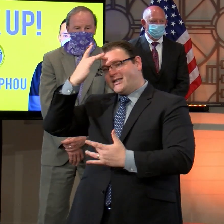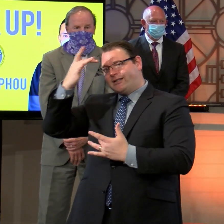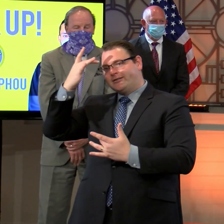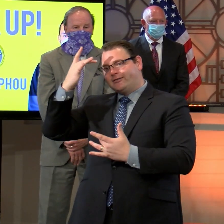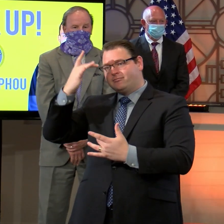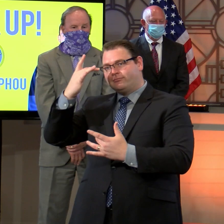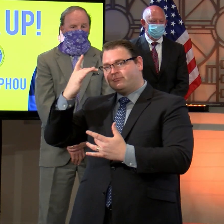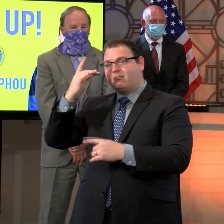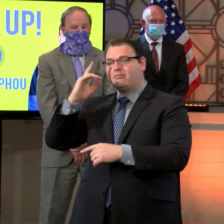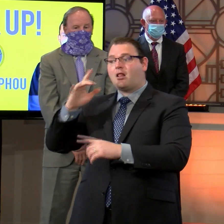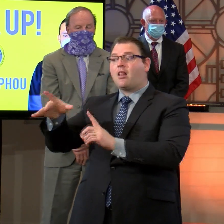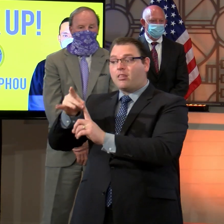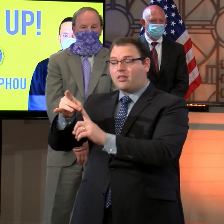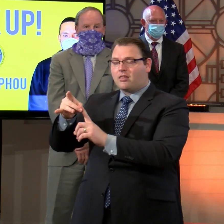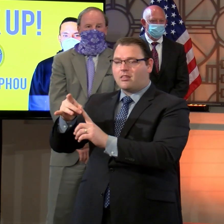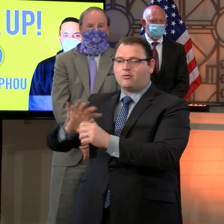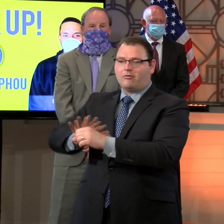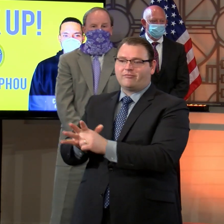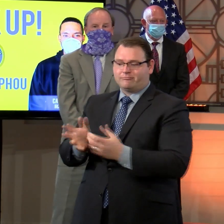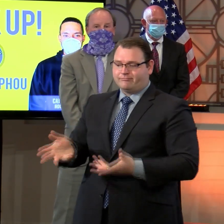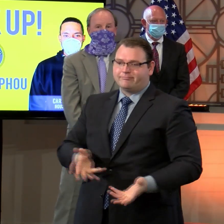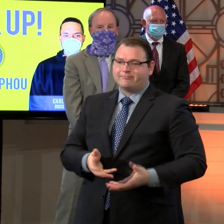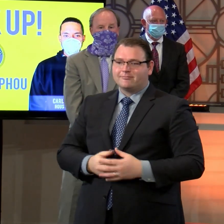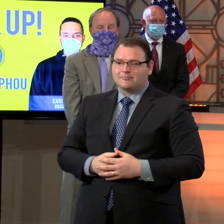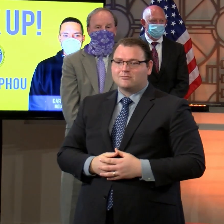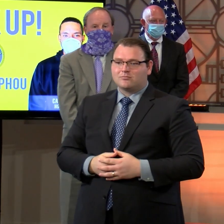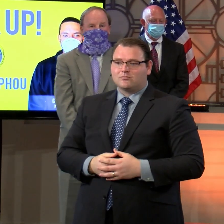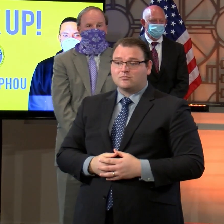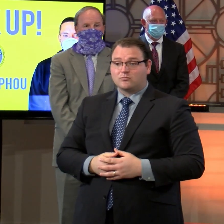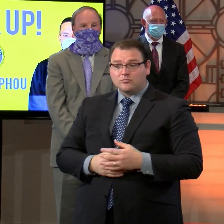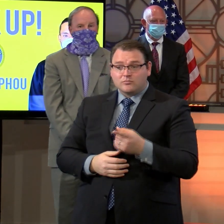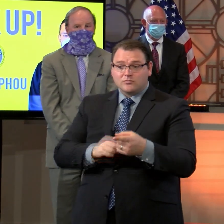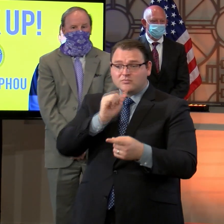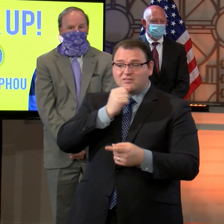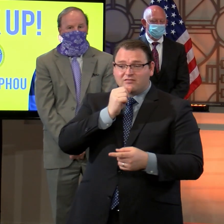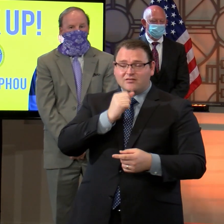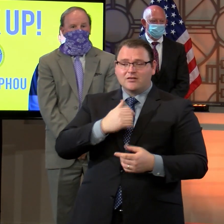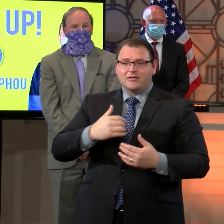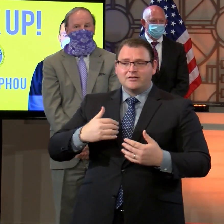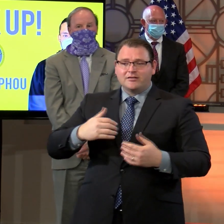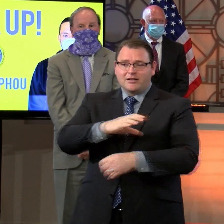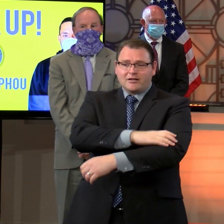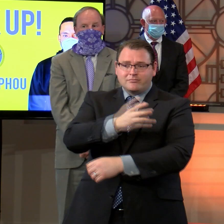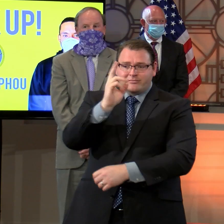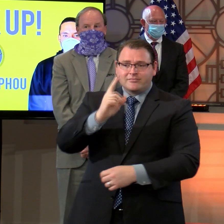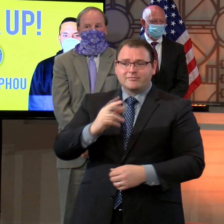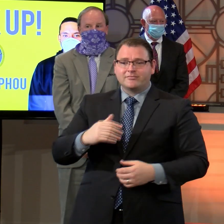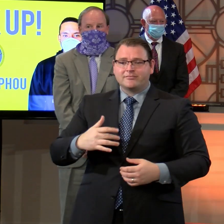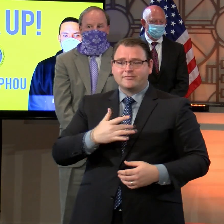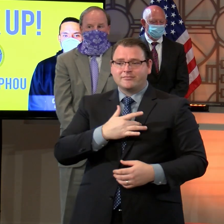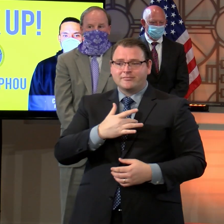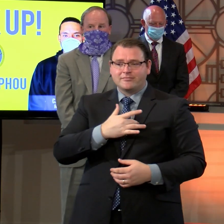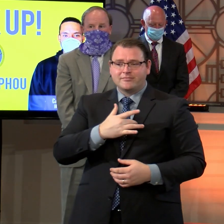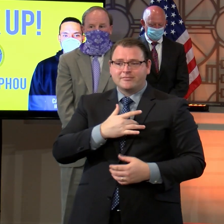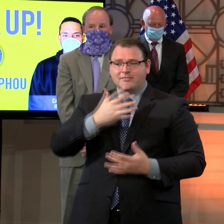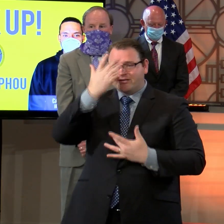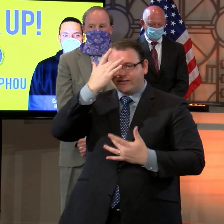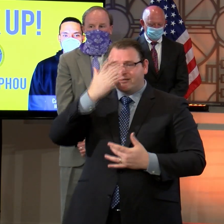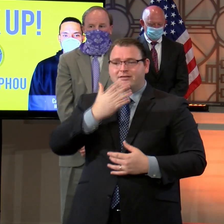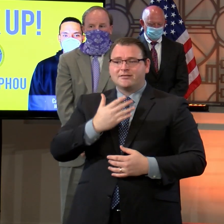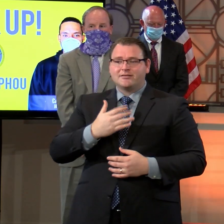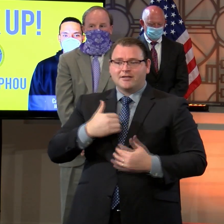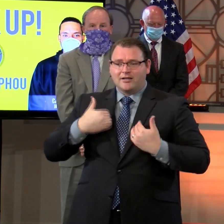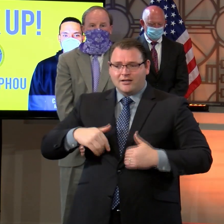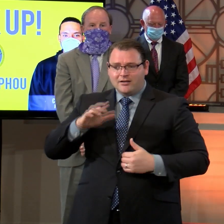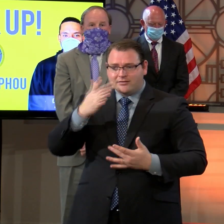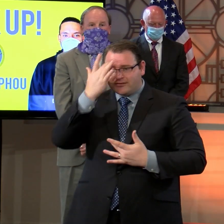conditions. And so if you're suffering with hypertension, lung disease, diabetes, on dialysis, sickle cell,